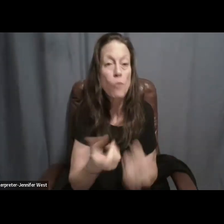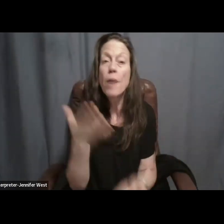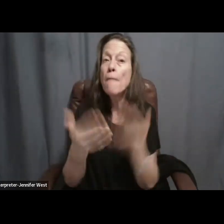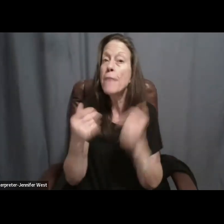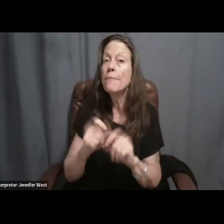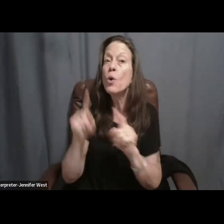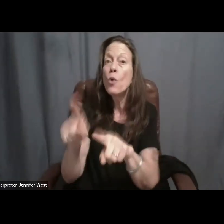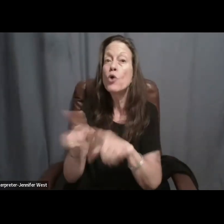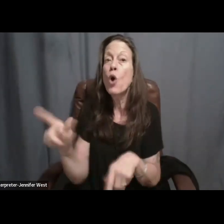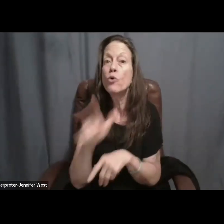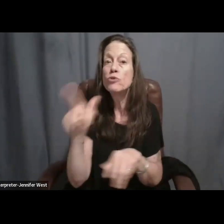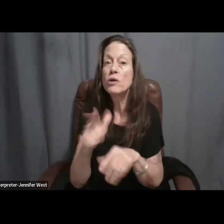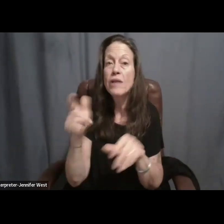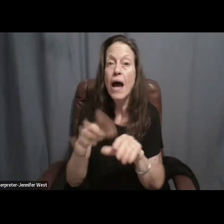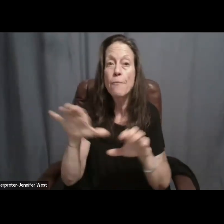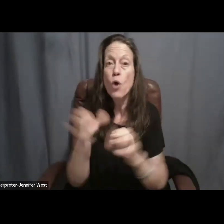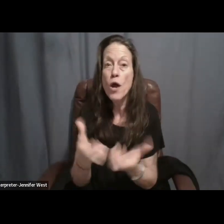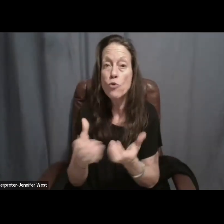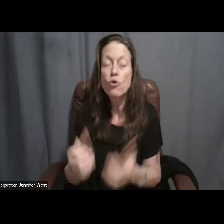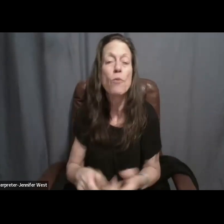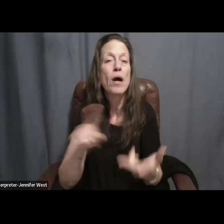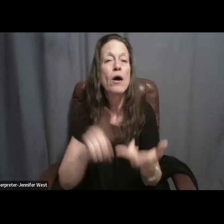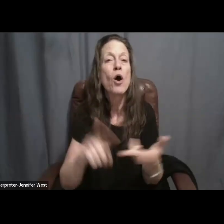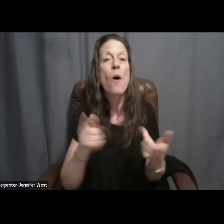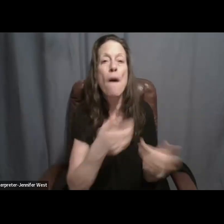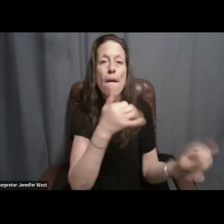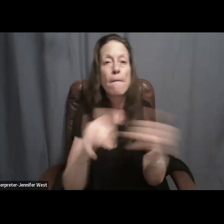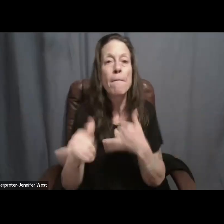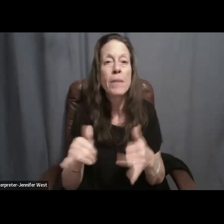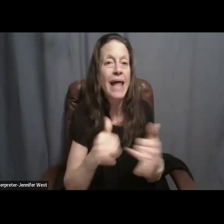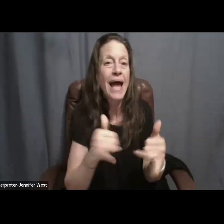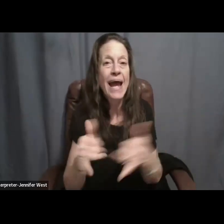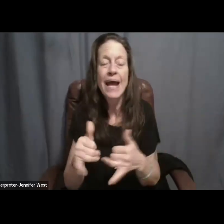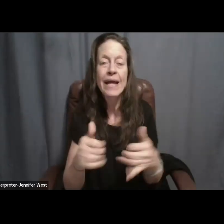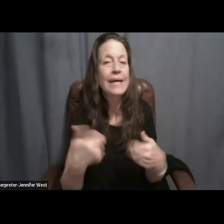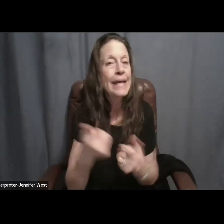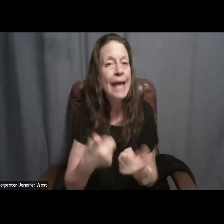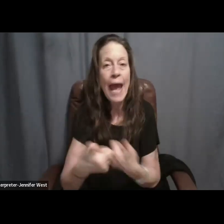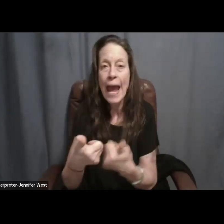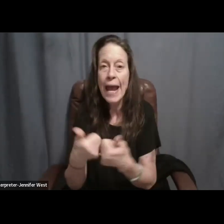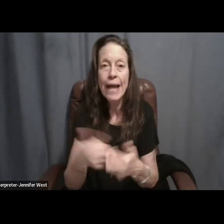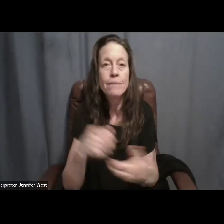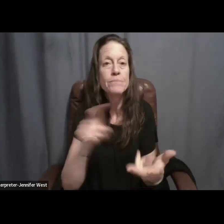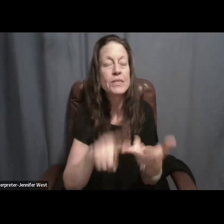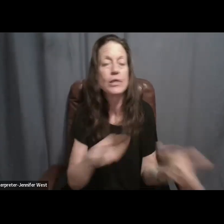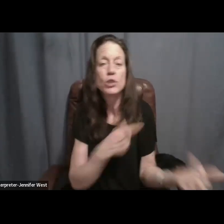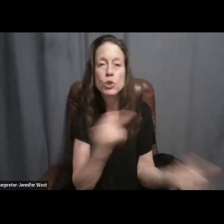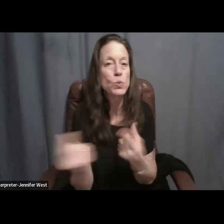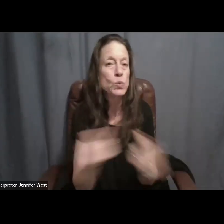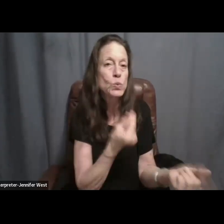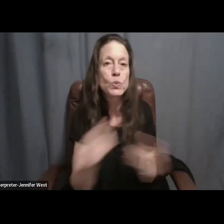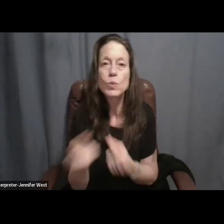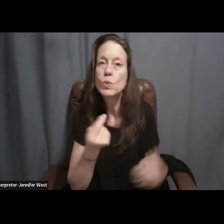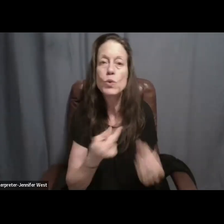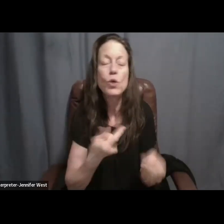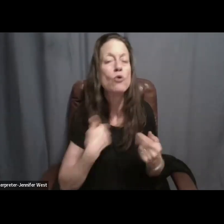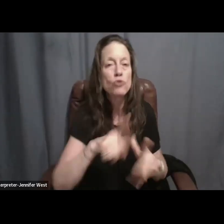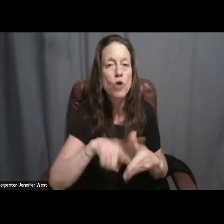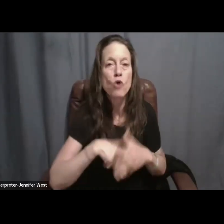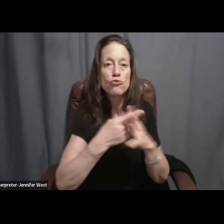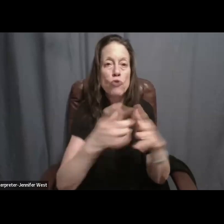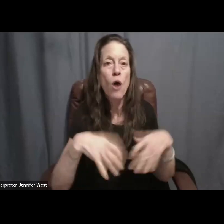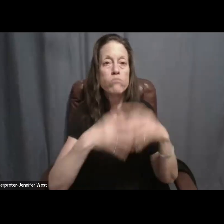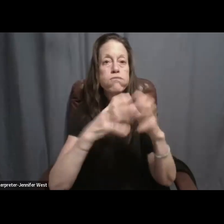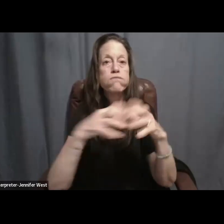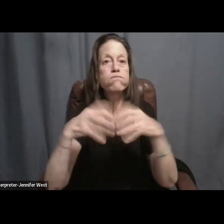and coloring once a week and playing games? And what you will find is others will come, and you'll be able to start a group, a